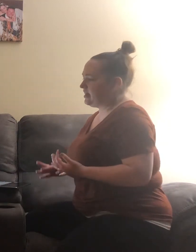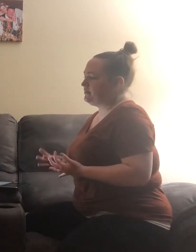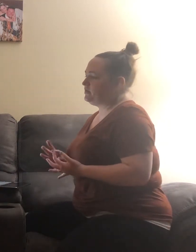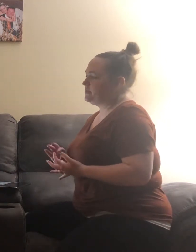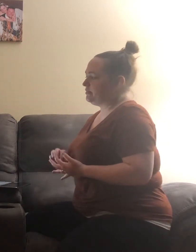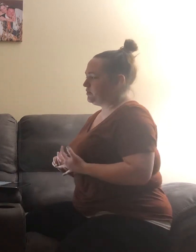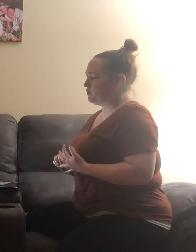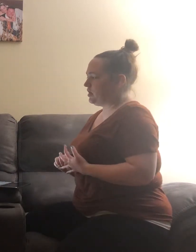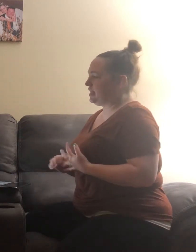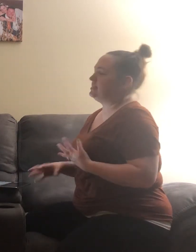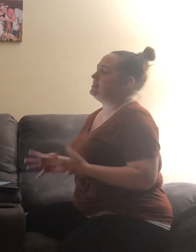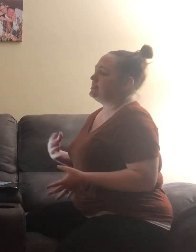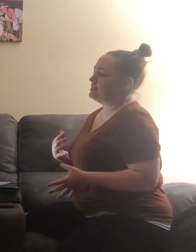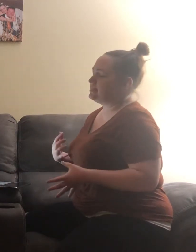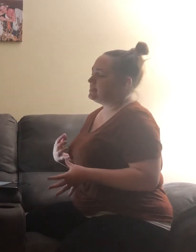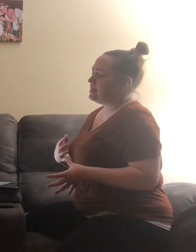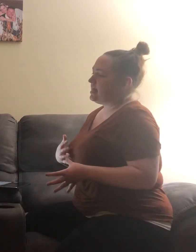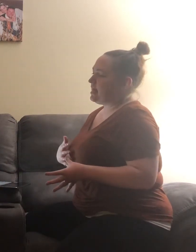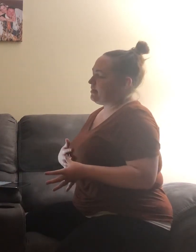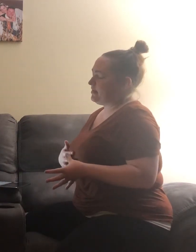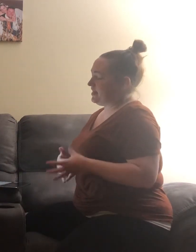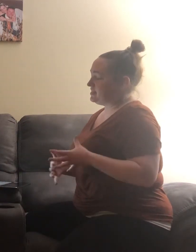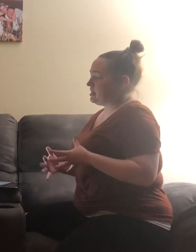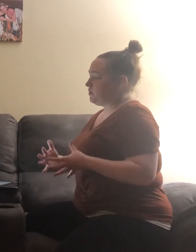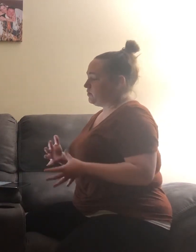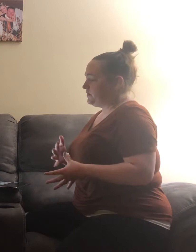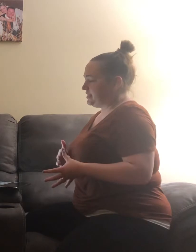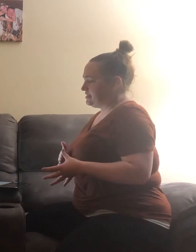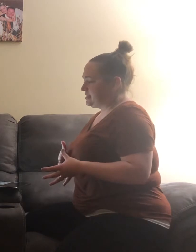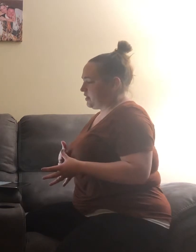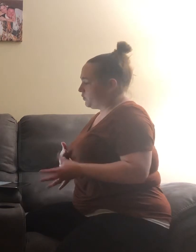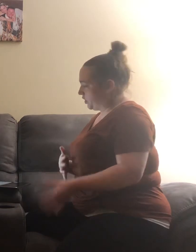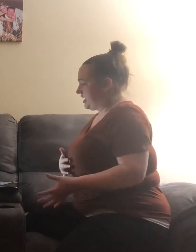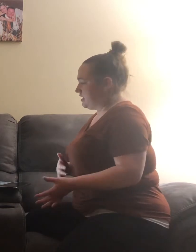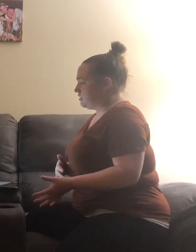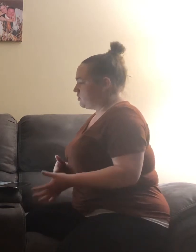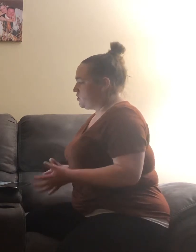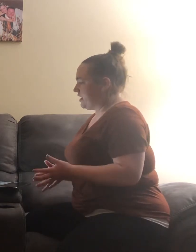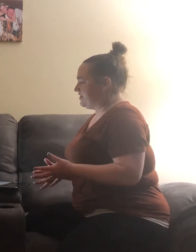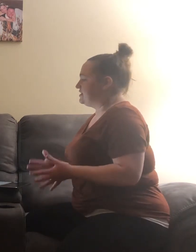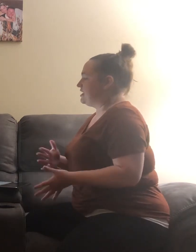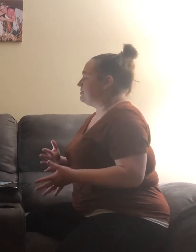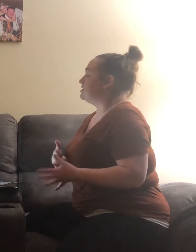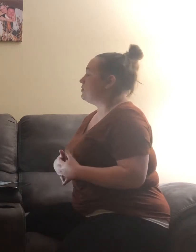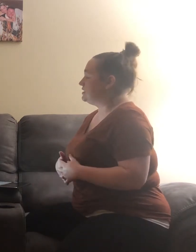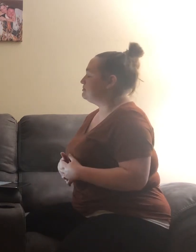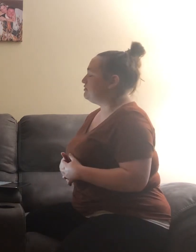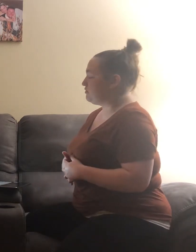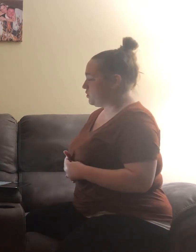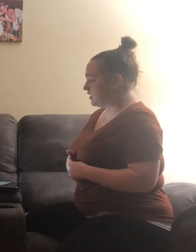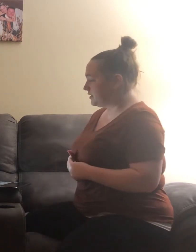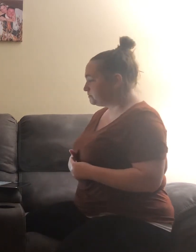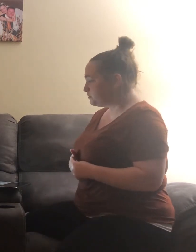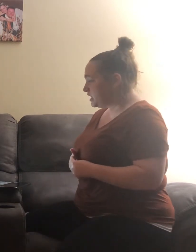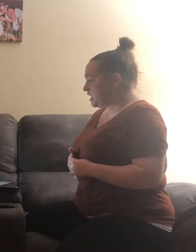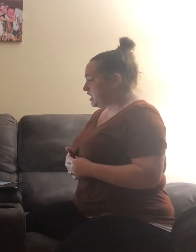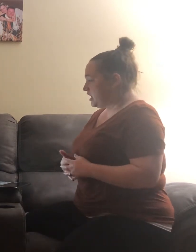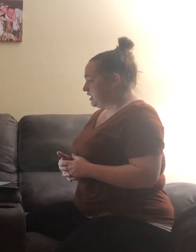use albuterol as needed, but that's not working quite the same as it was before.